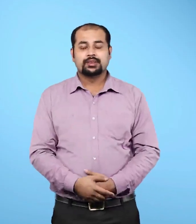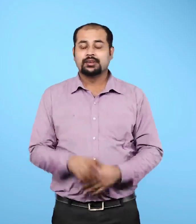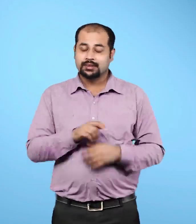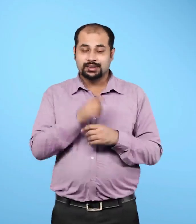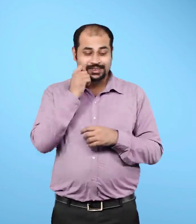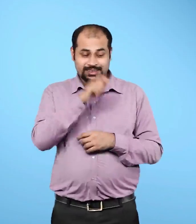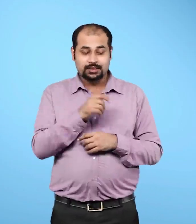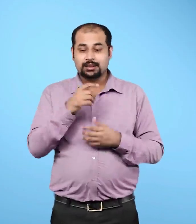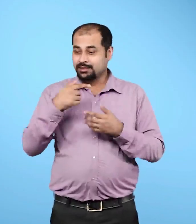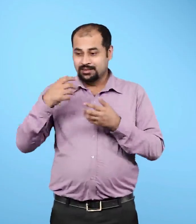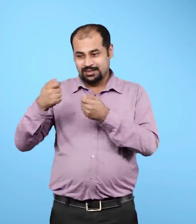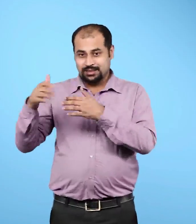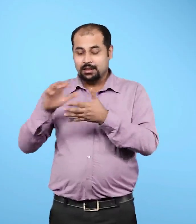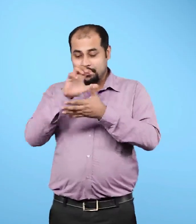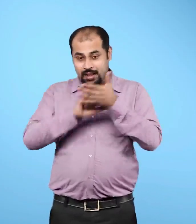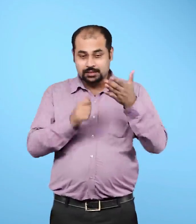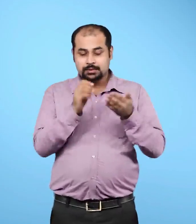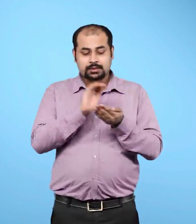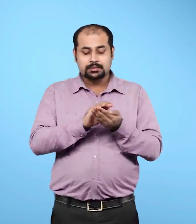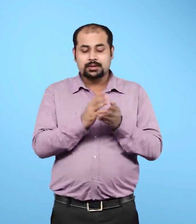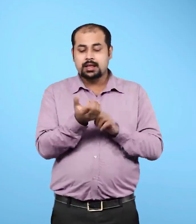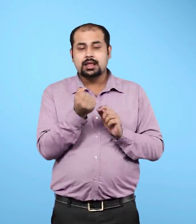How much money is left with him?